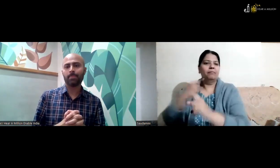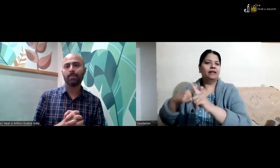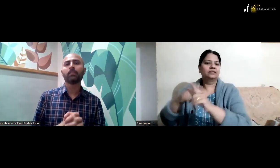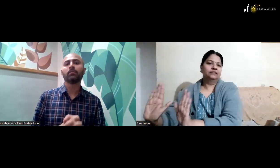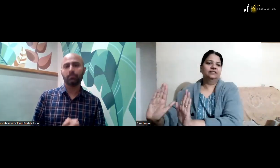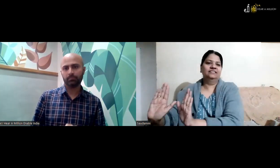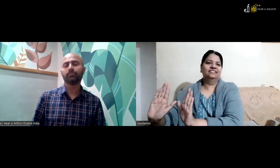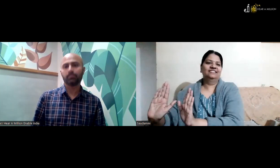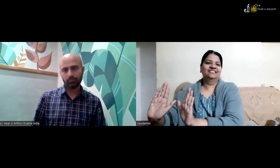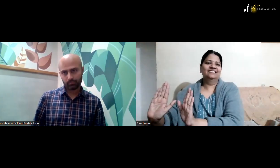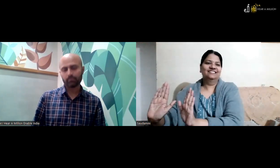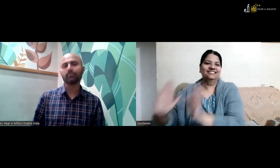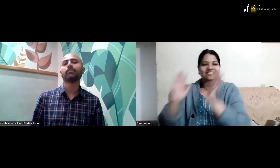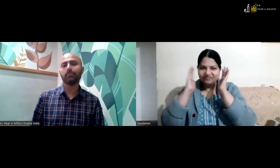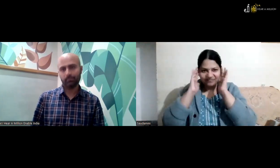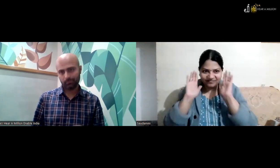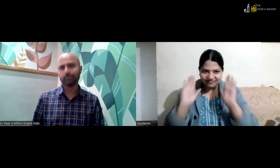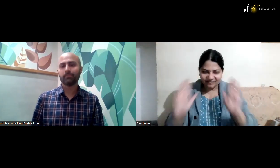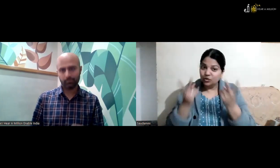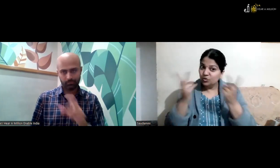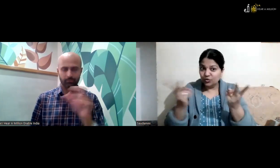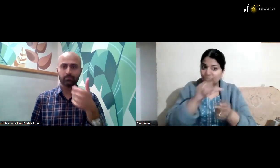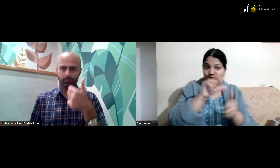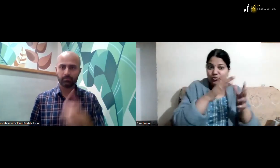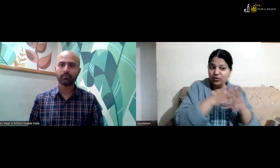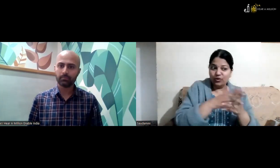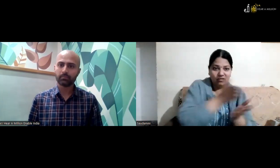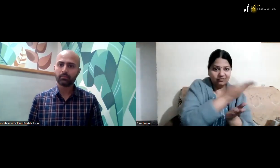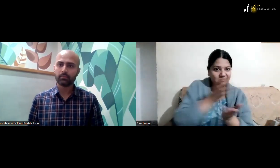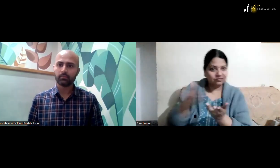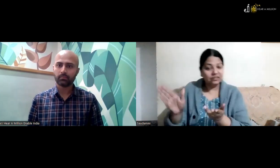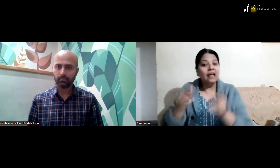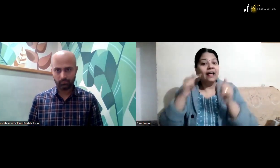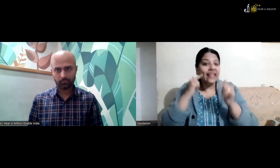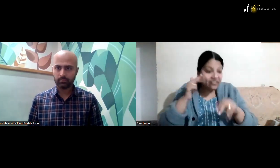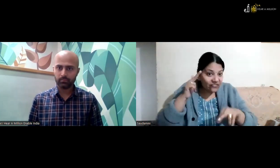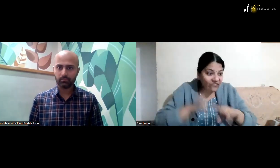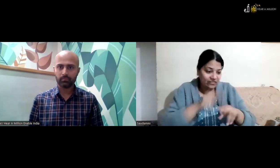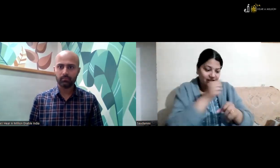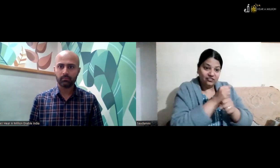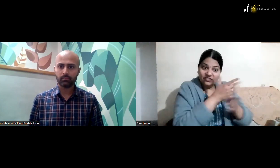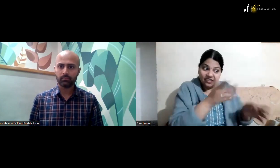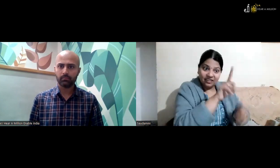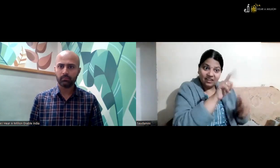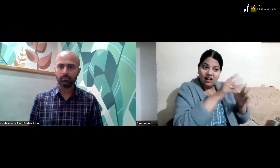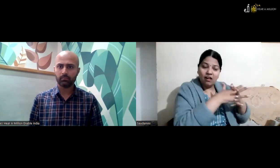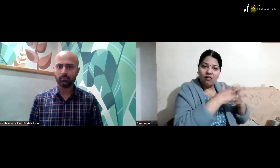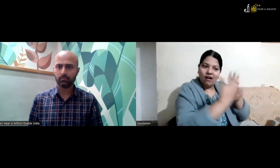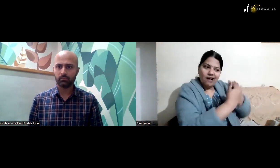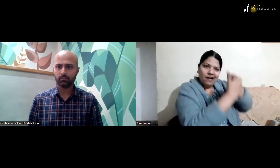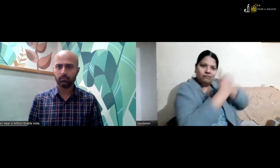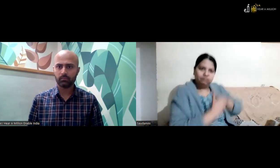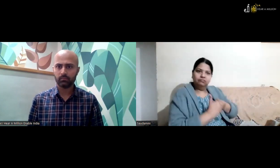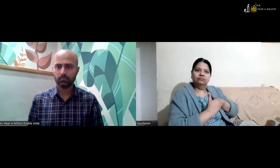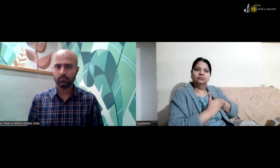well, like specifically for the disabled persons and on the general perspective as well? So if we are talking